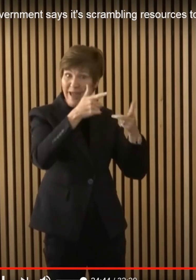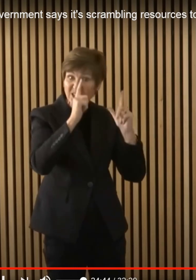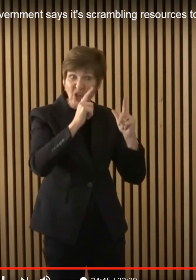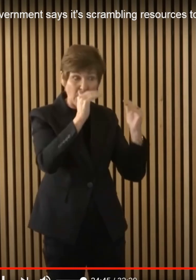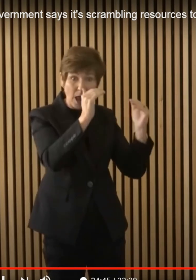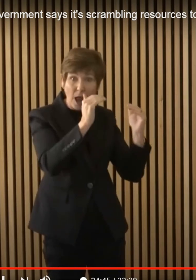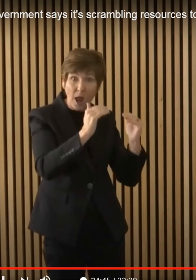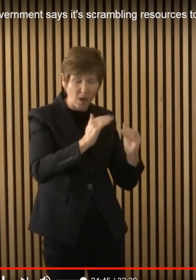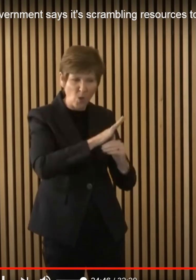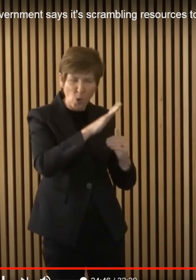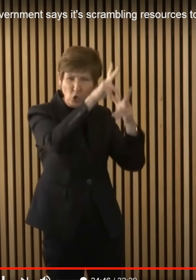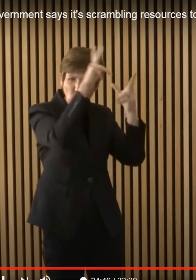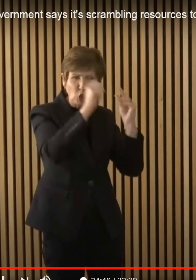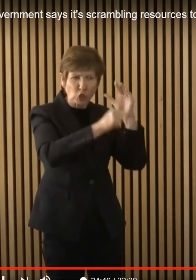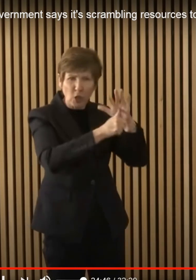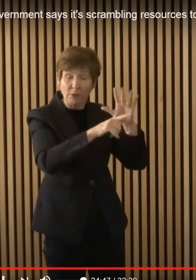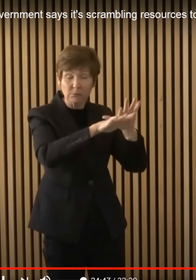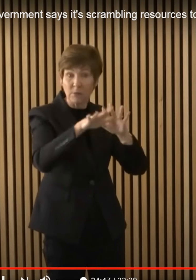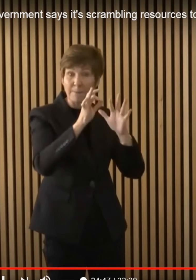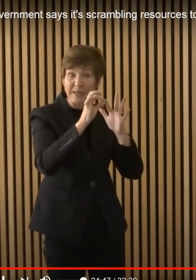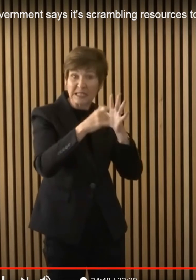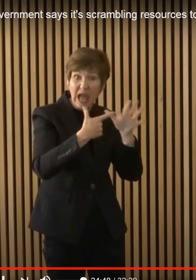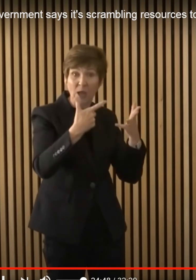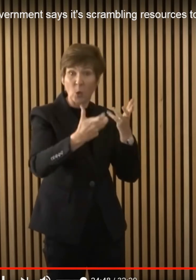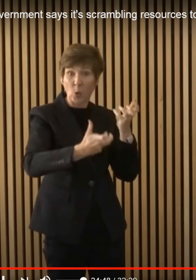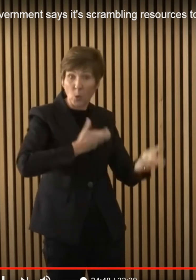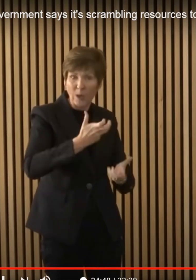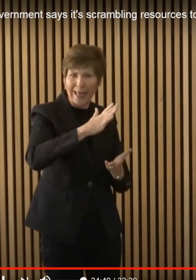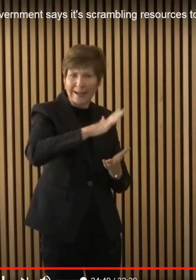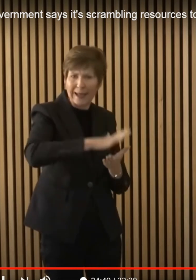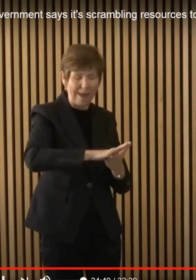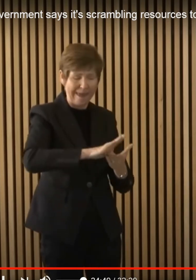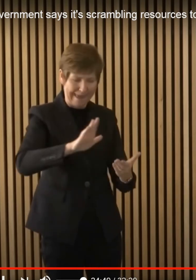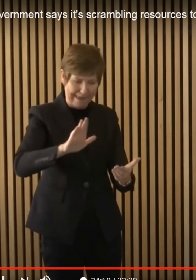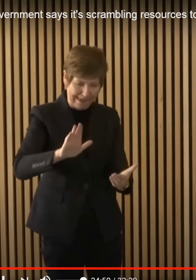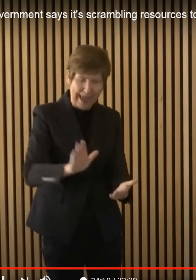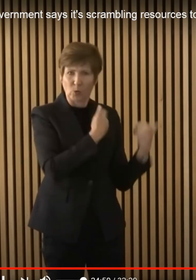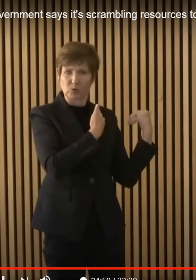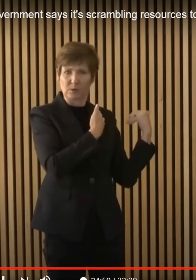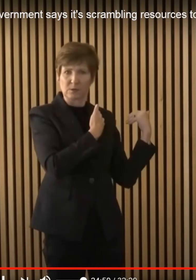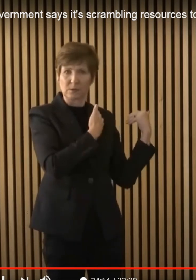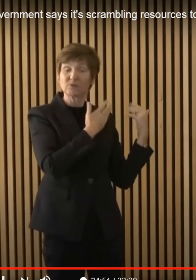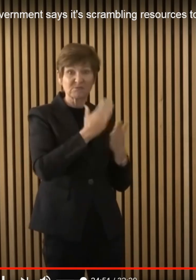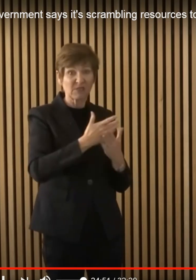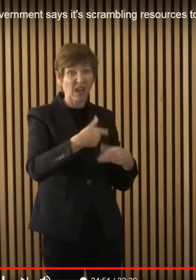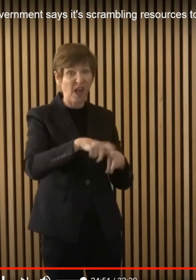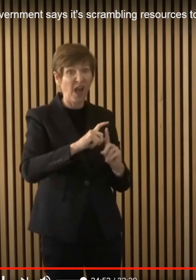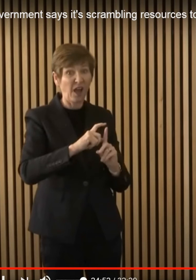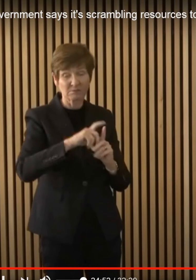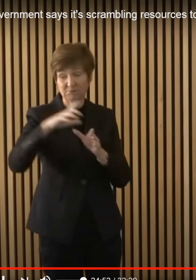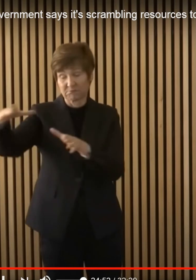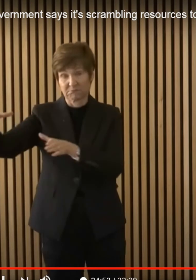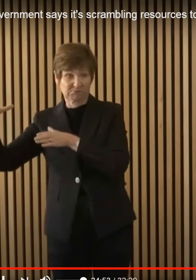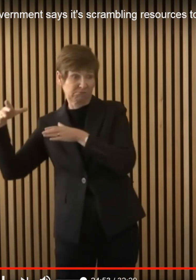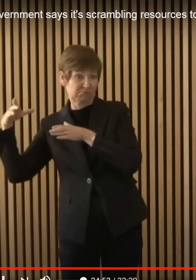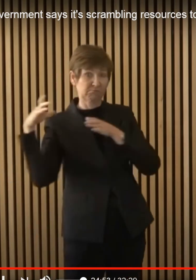public health decision, understandable but difficult. Transition is a very important part and something which Joe and